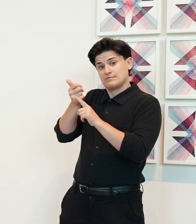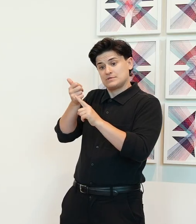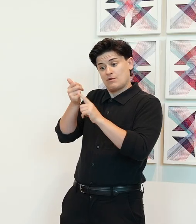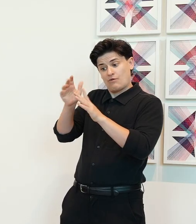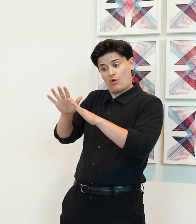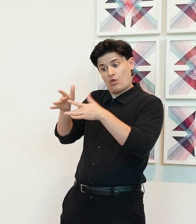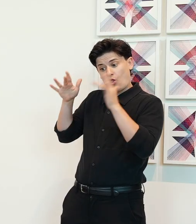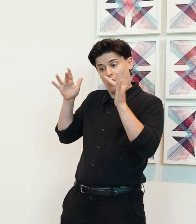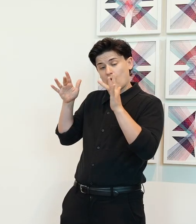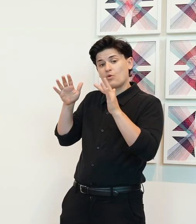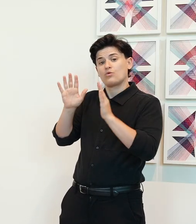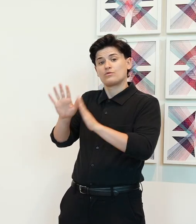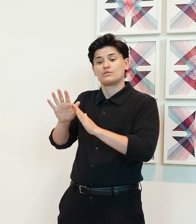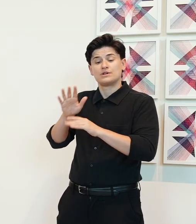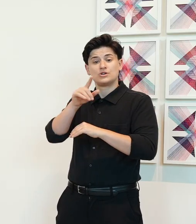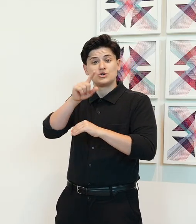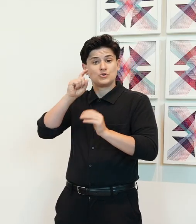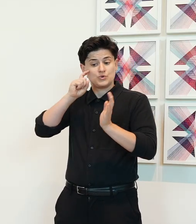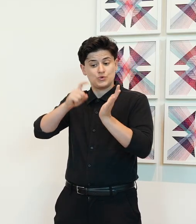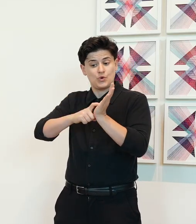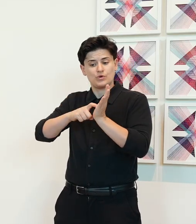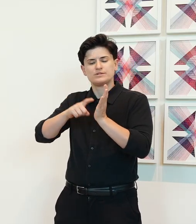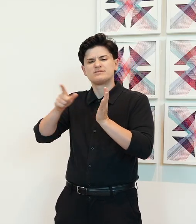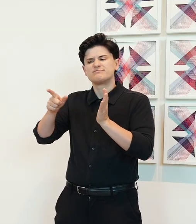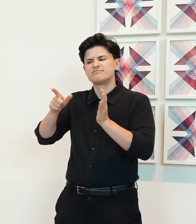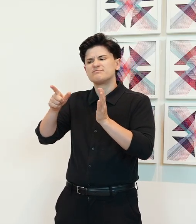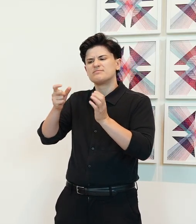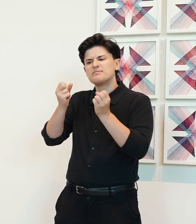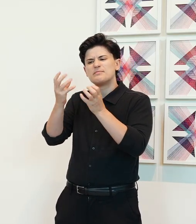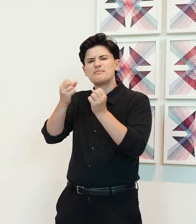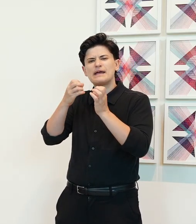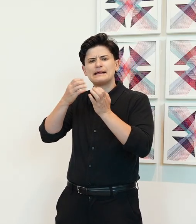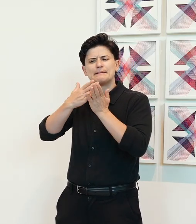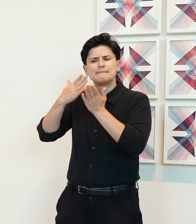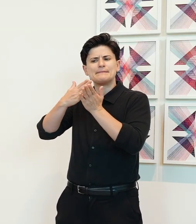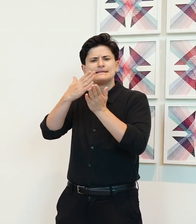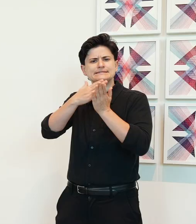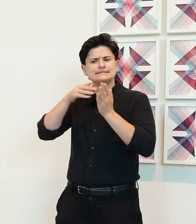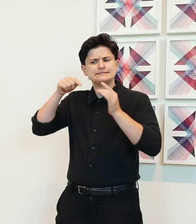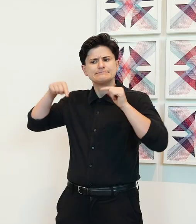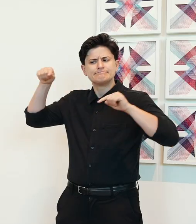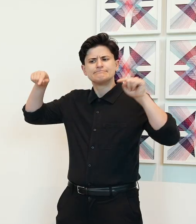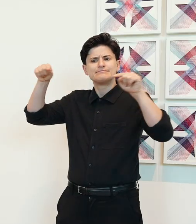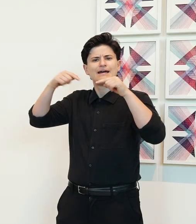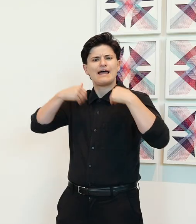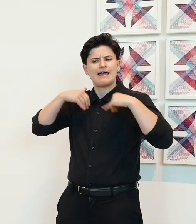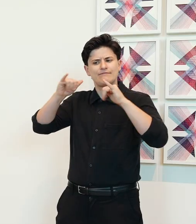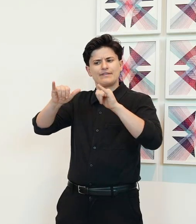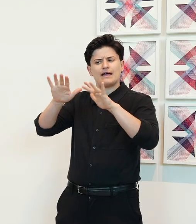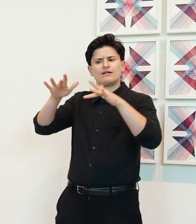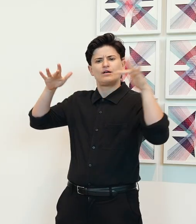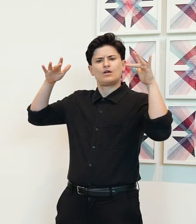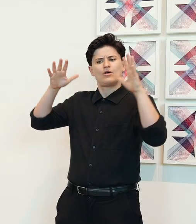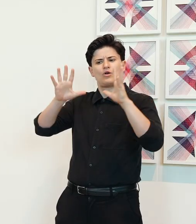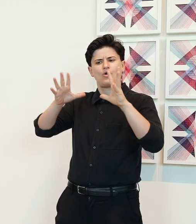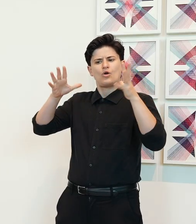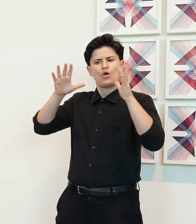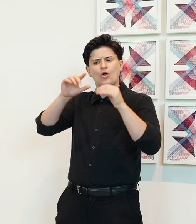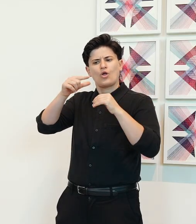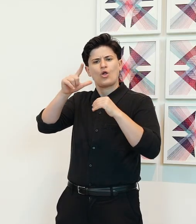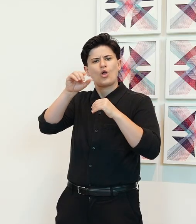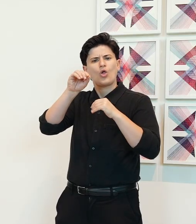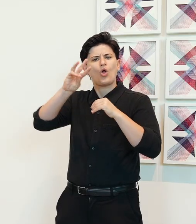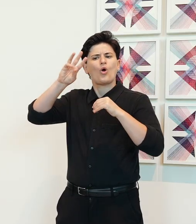so, as you notice, a lot of the pieces have that kind of effect on the image,